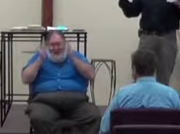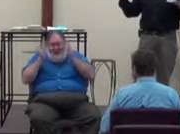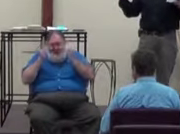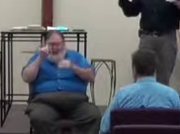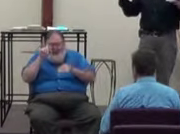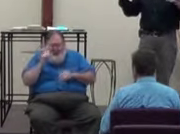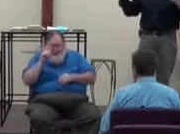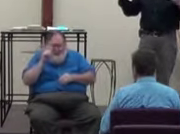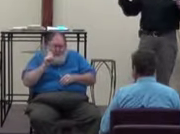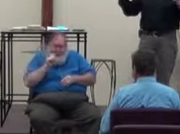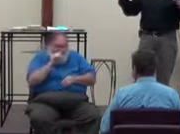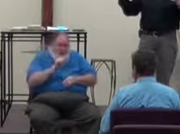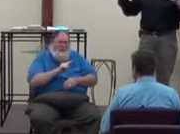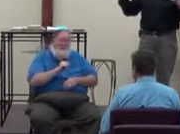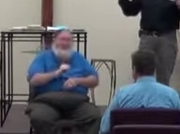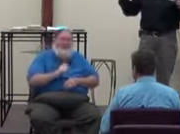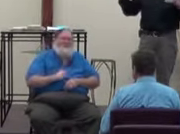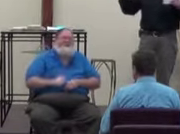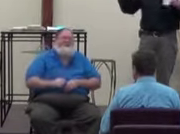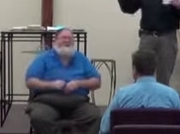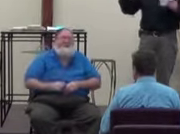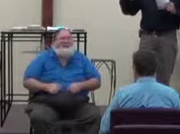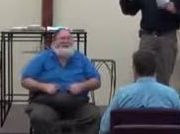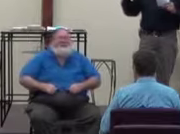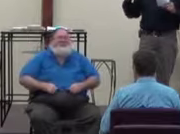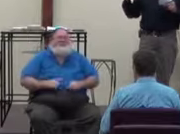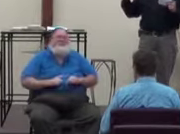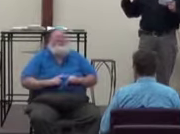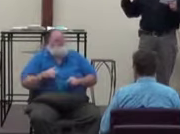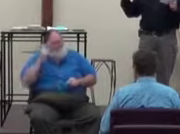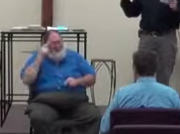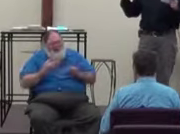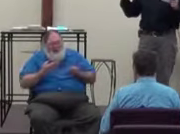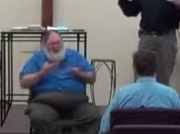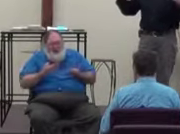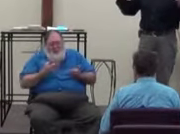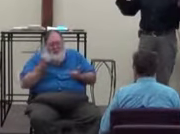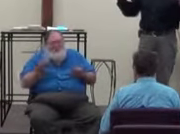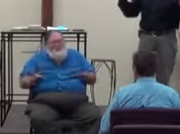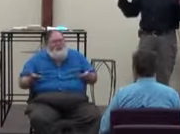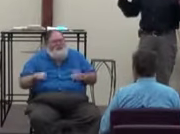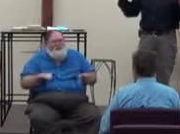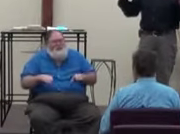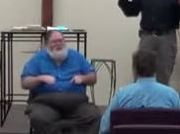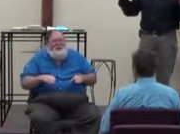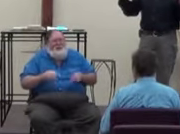a better deal to do than to have a wiener roast and s'mores